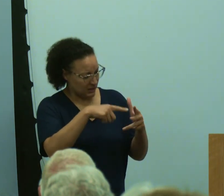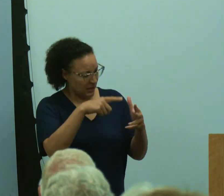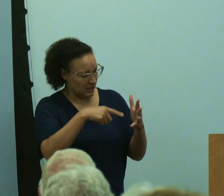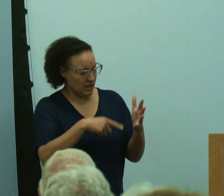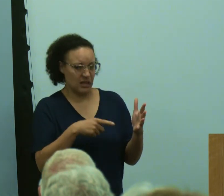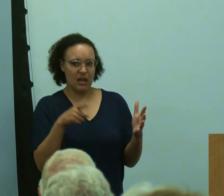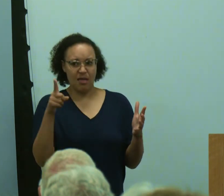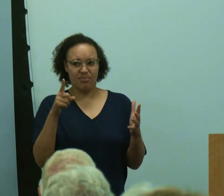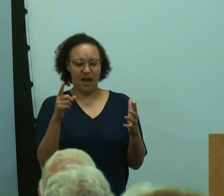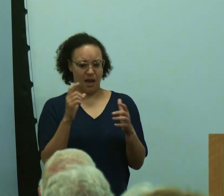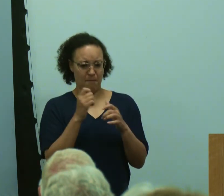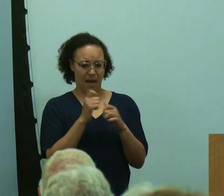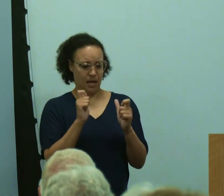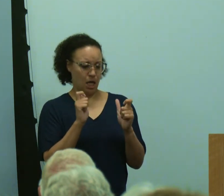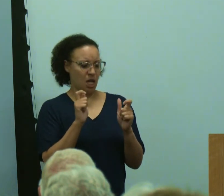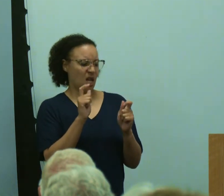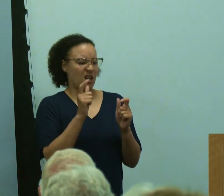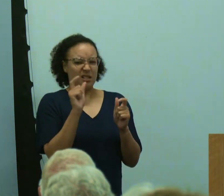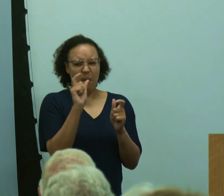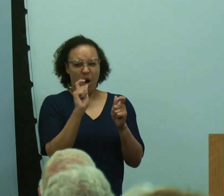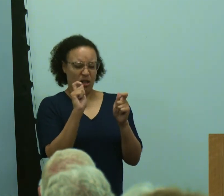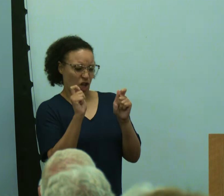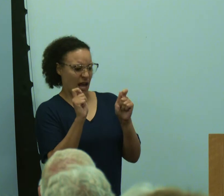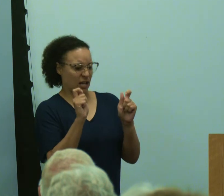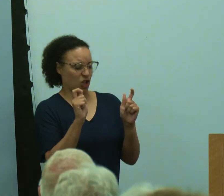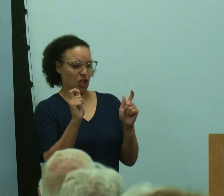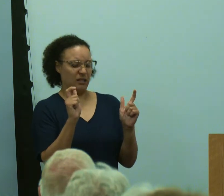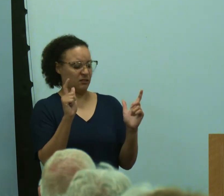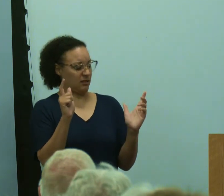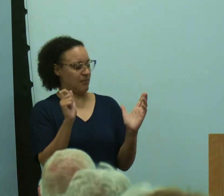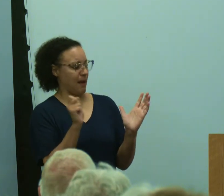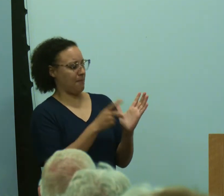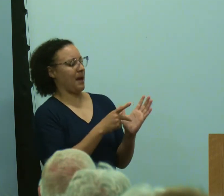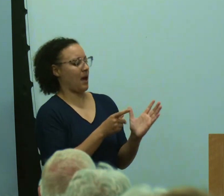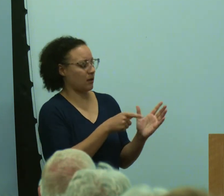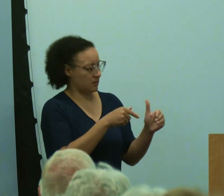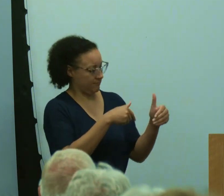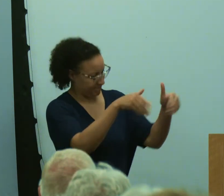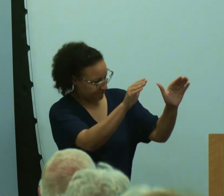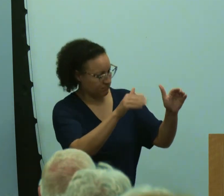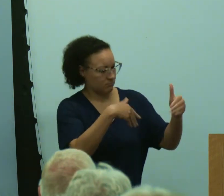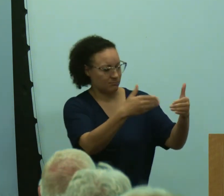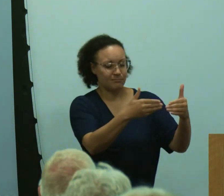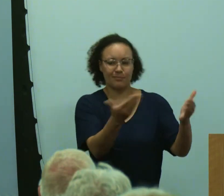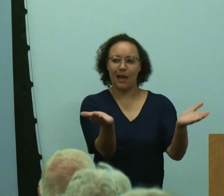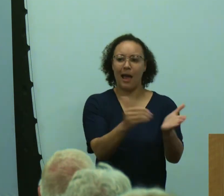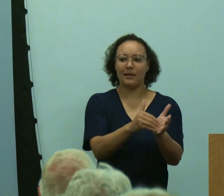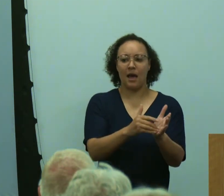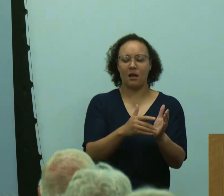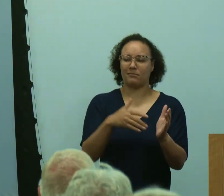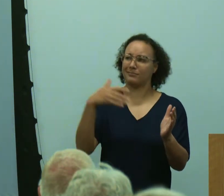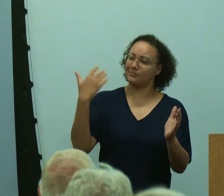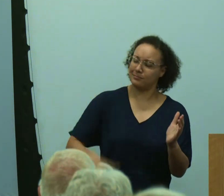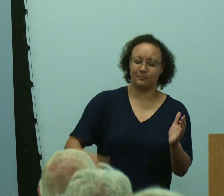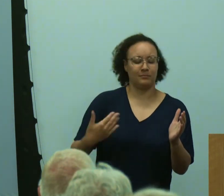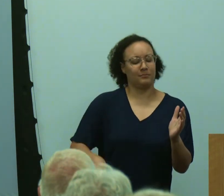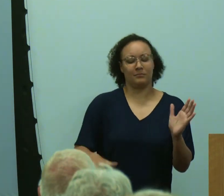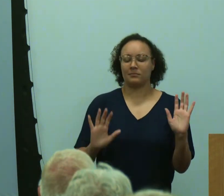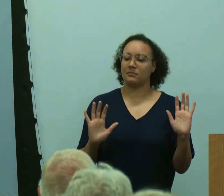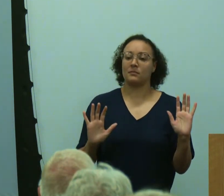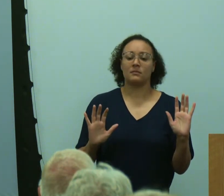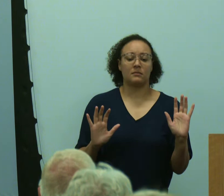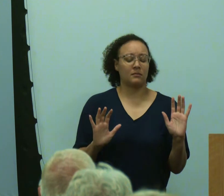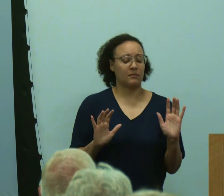make slight variations or slight changes and then send it back on through. I find that to be very fascinating. And this